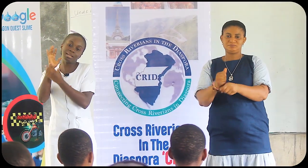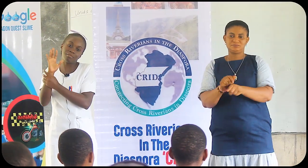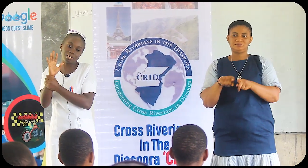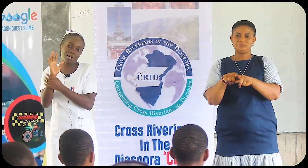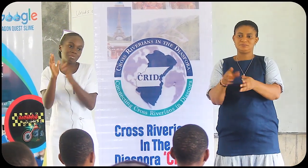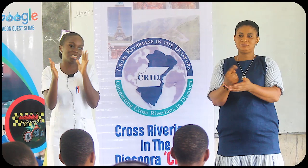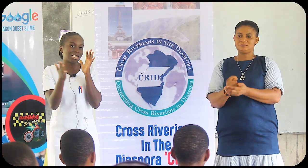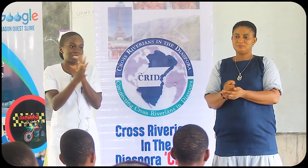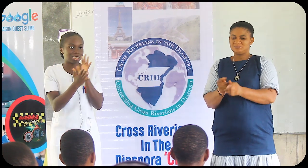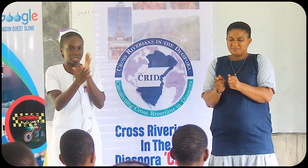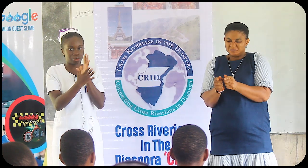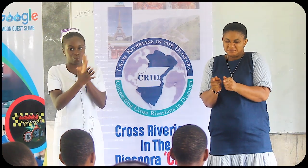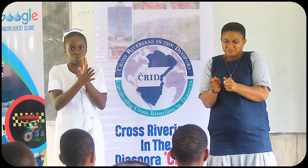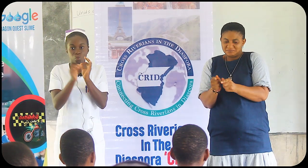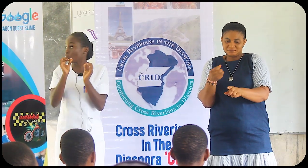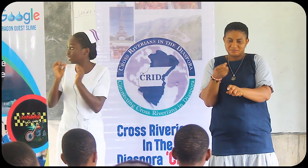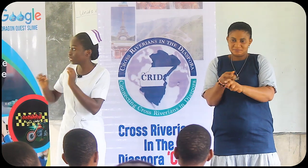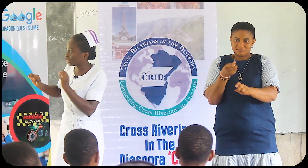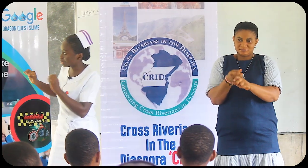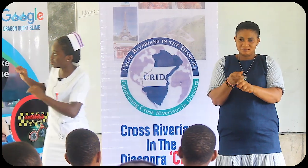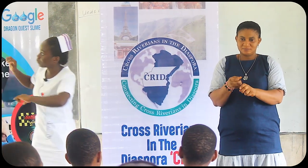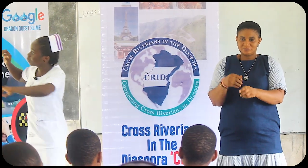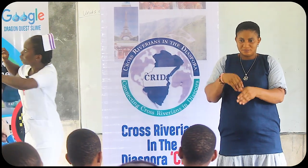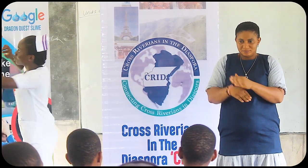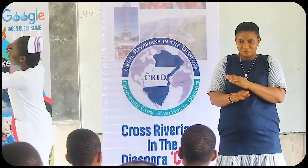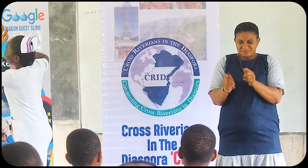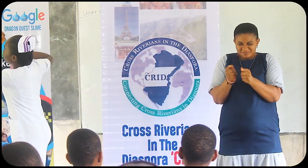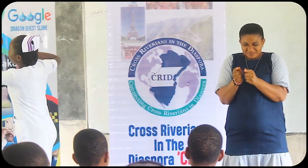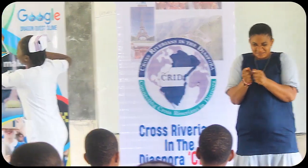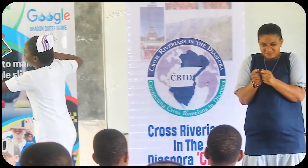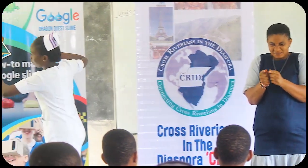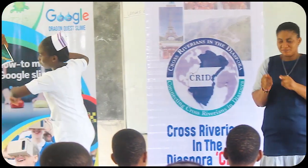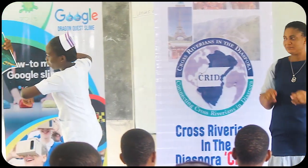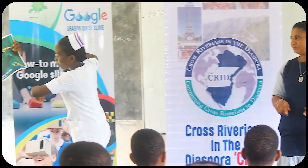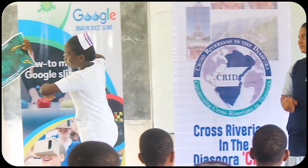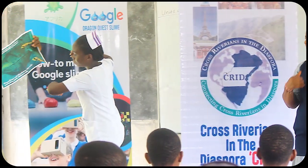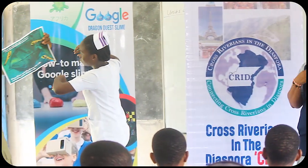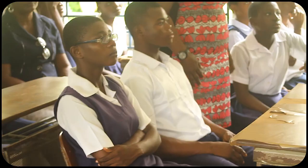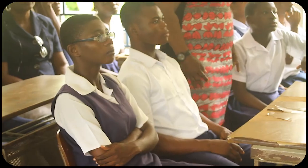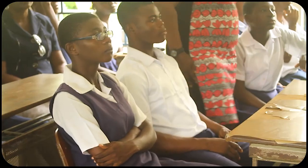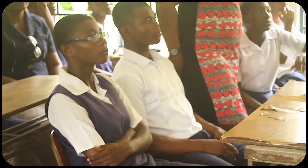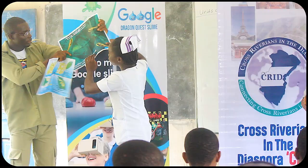the larvae are being attached when they get. So you have them here.